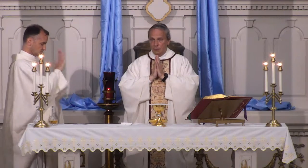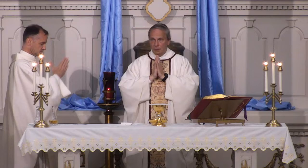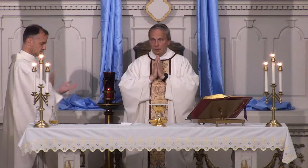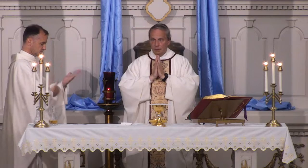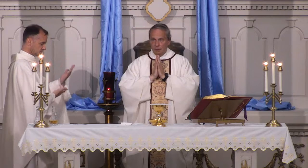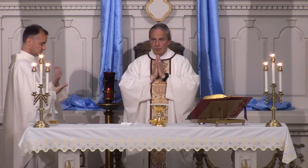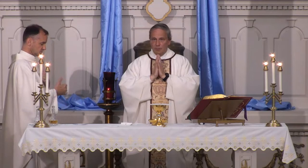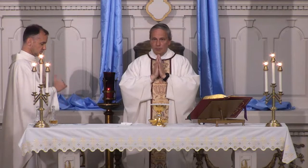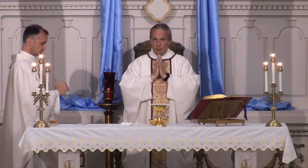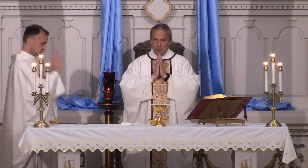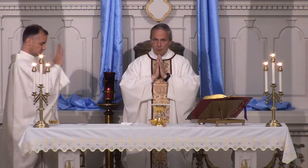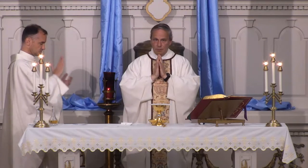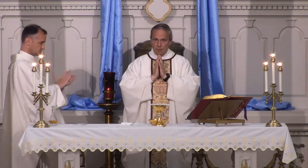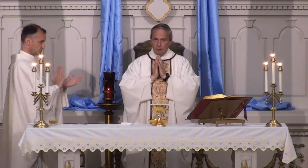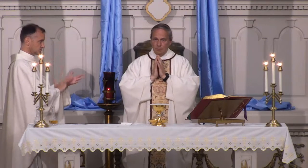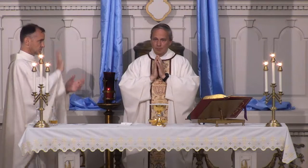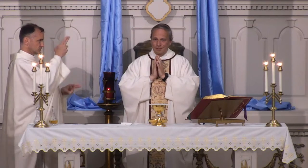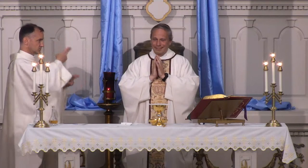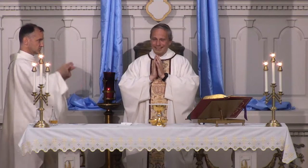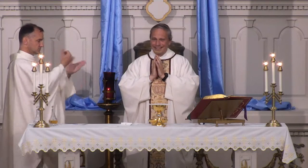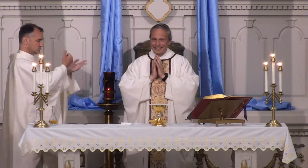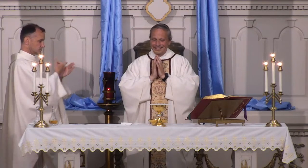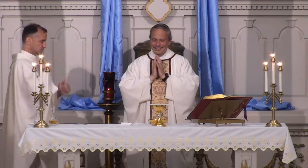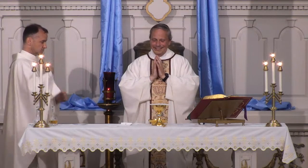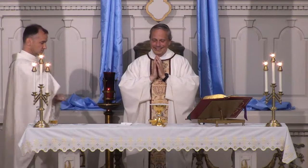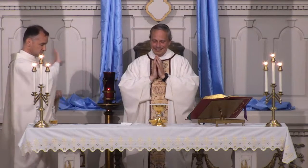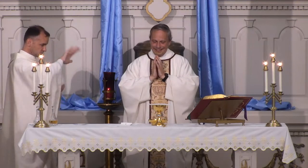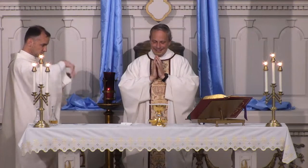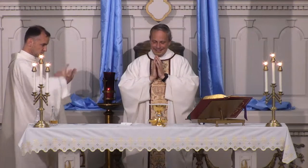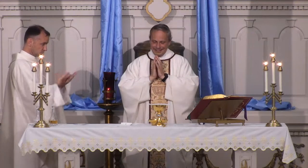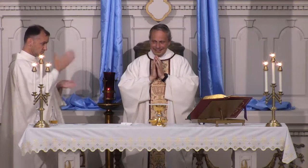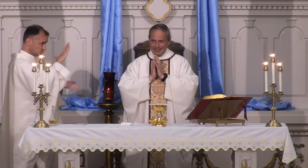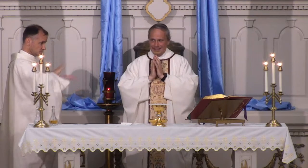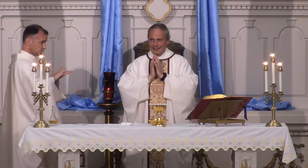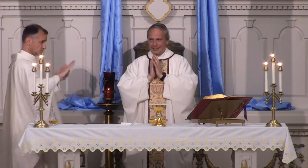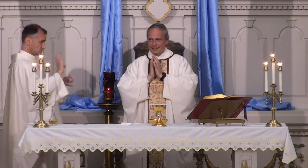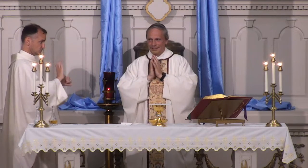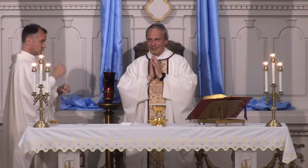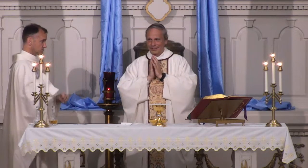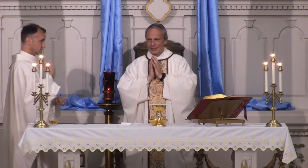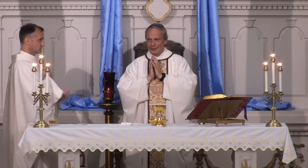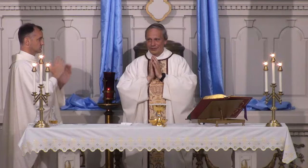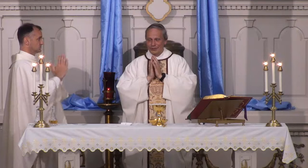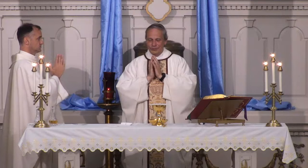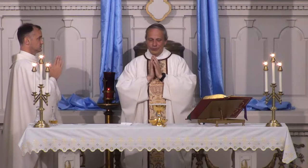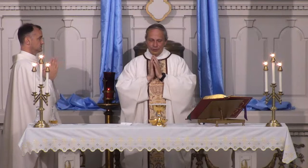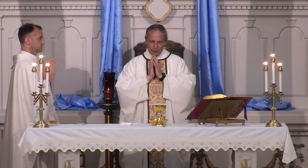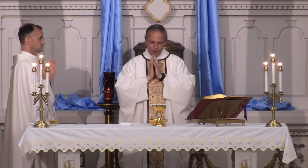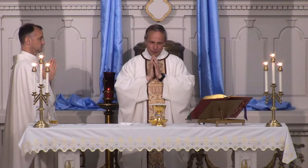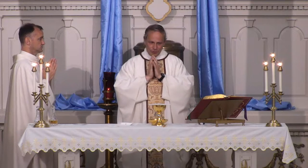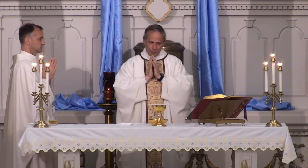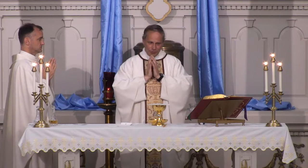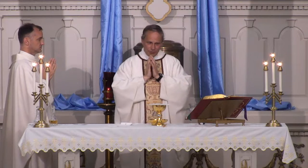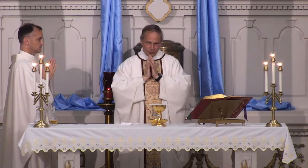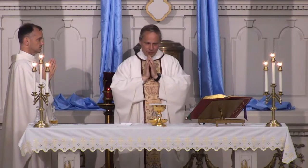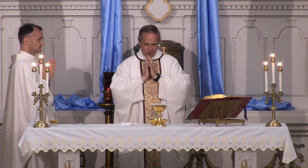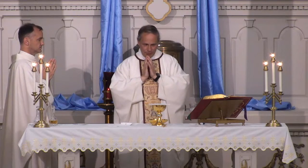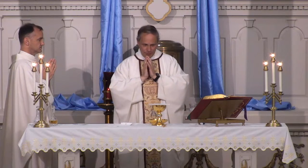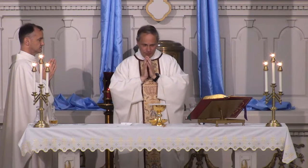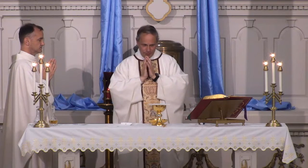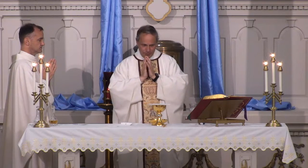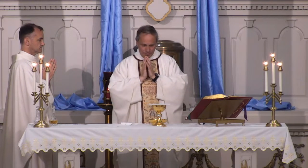accept the sacrifice at your hands, the praise and glory of his name, for our good and the good of all of his holy church.